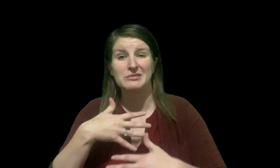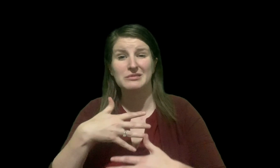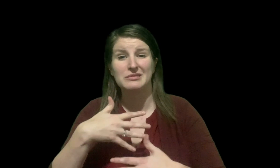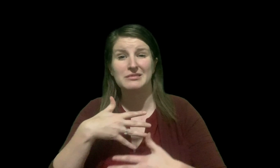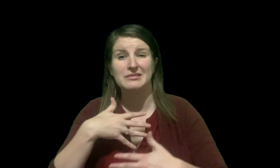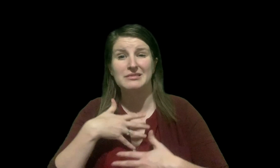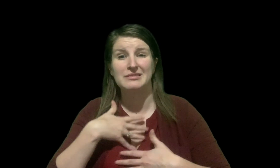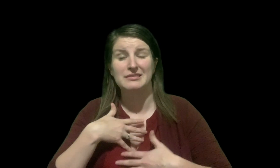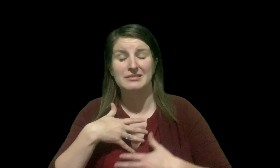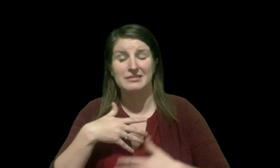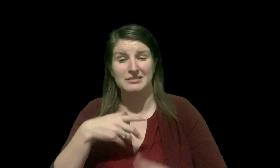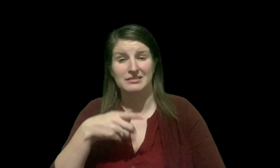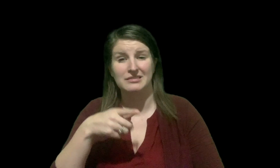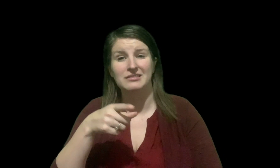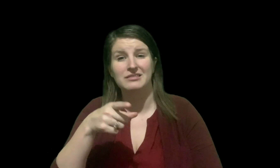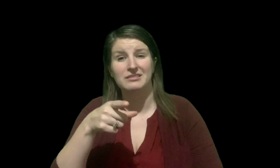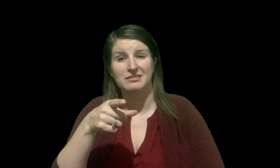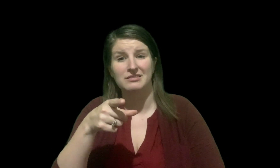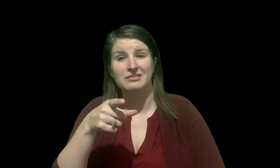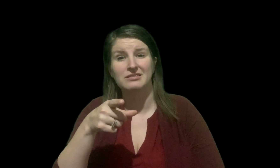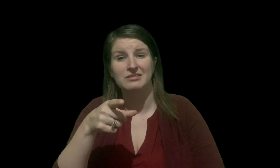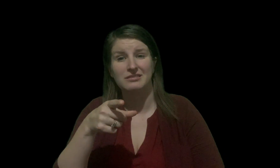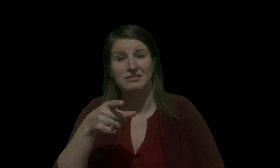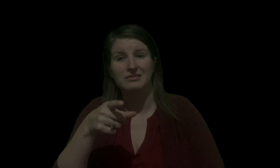And you need to be able to breathe.